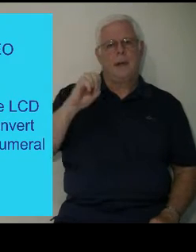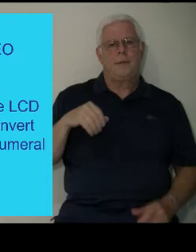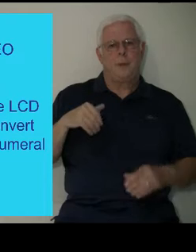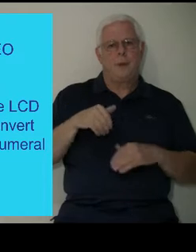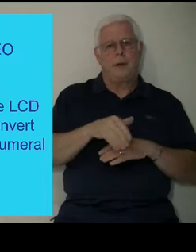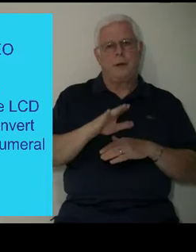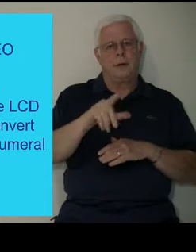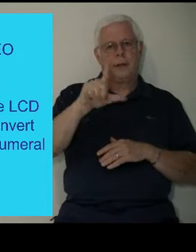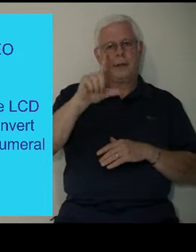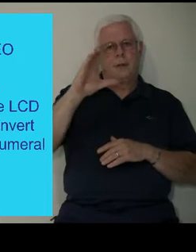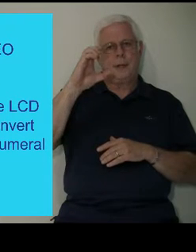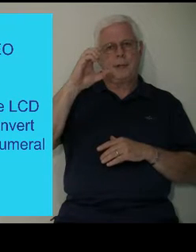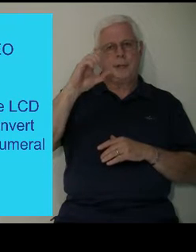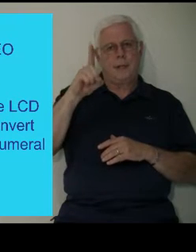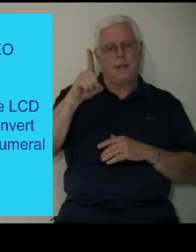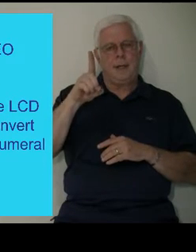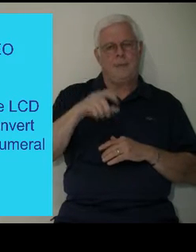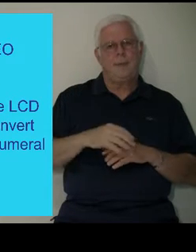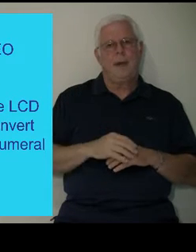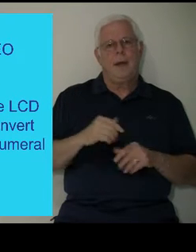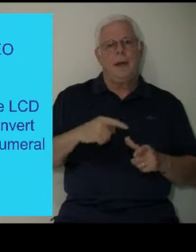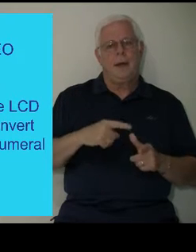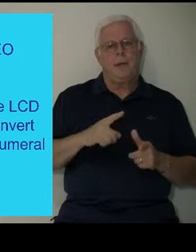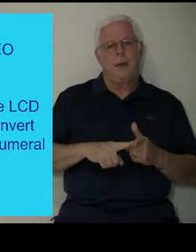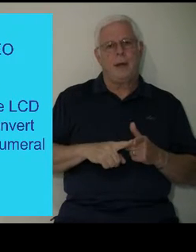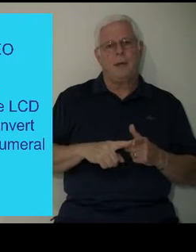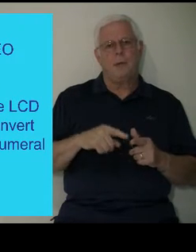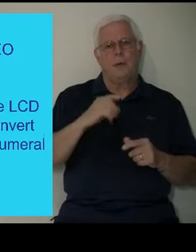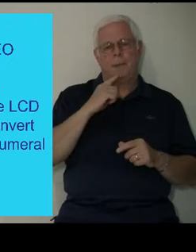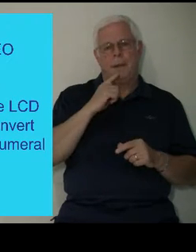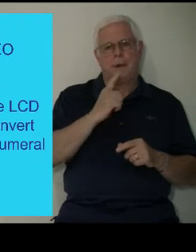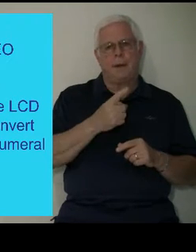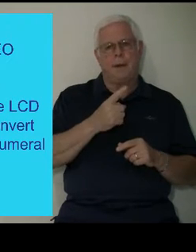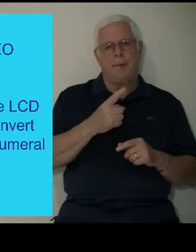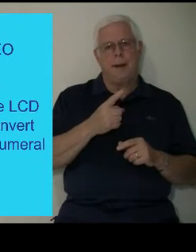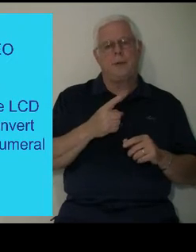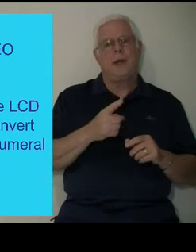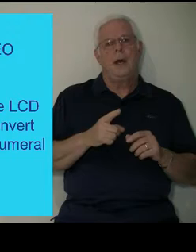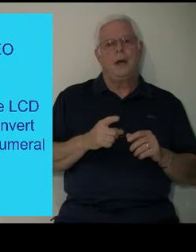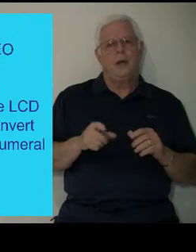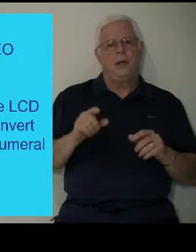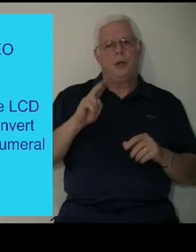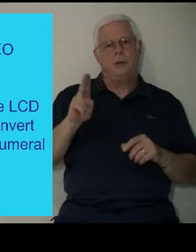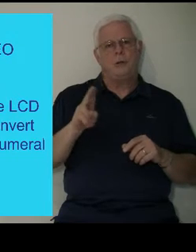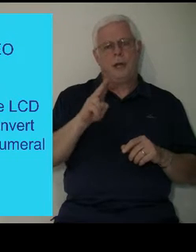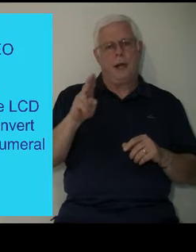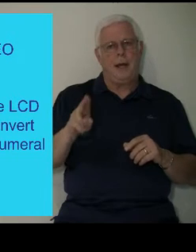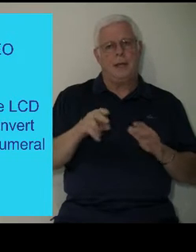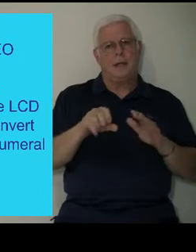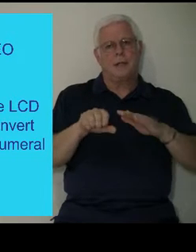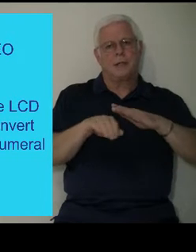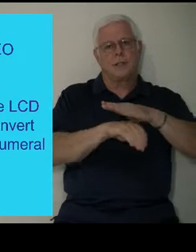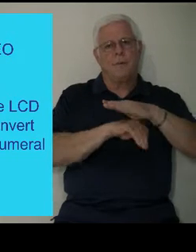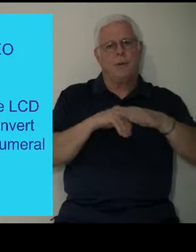that we're later going to send to an LCD. Then we're going to be talking about using a